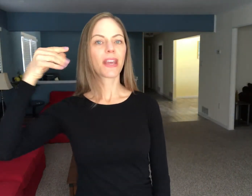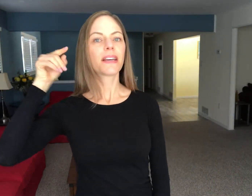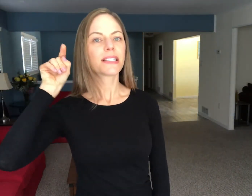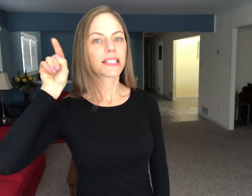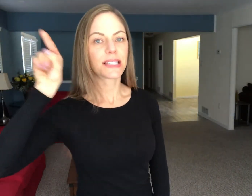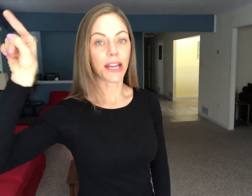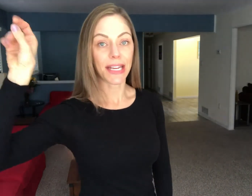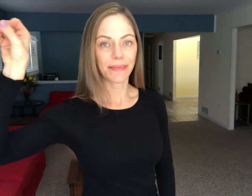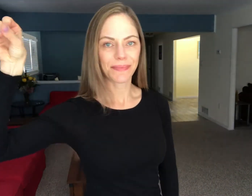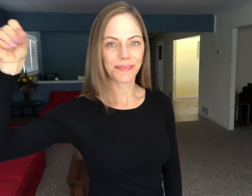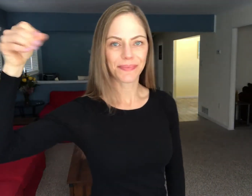Sunny.